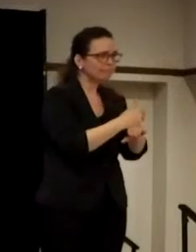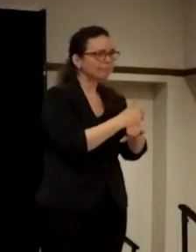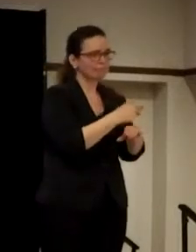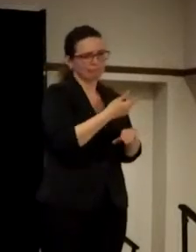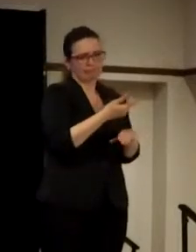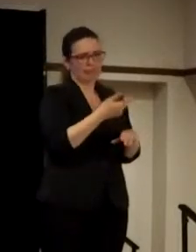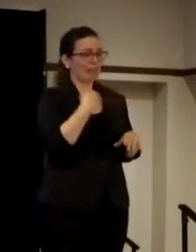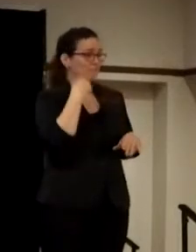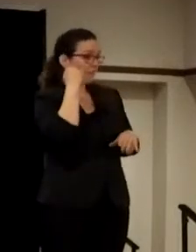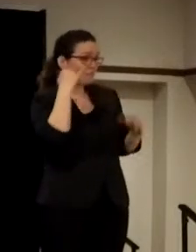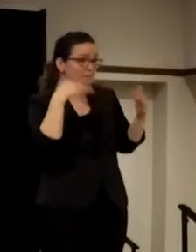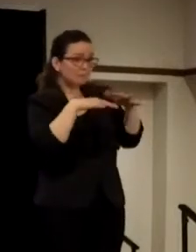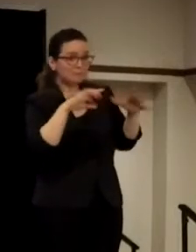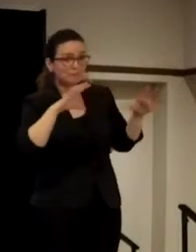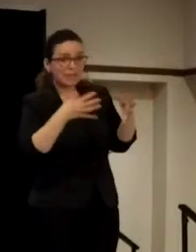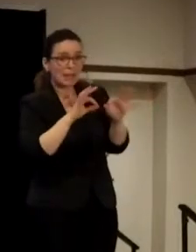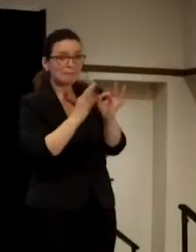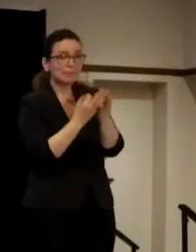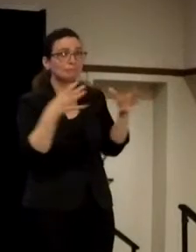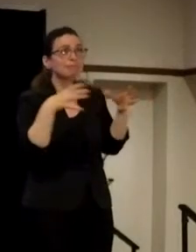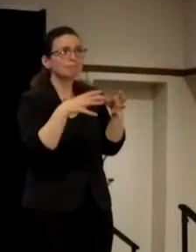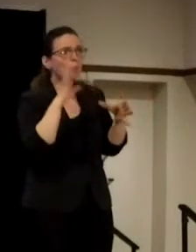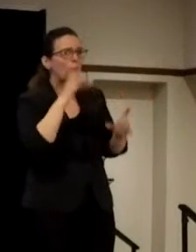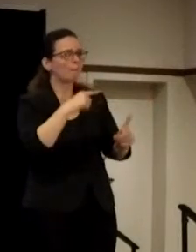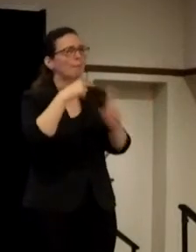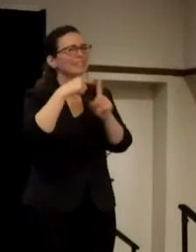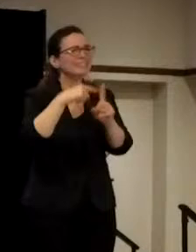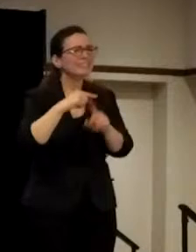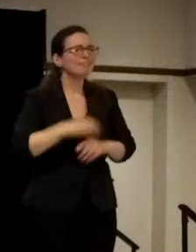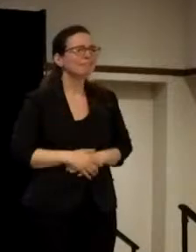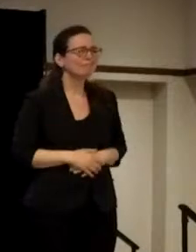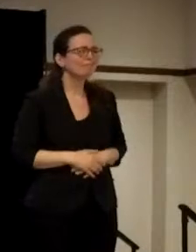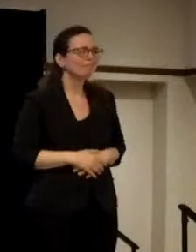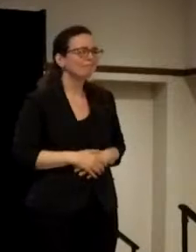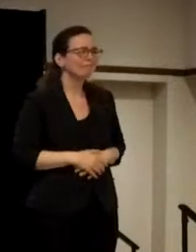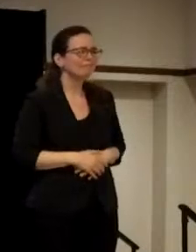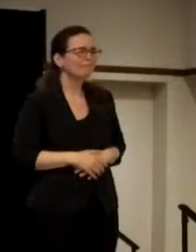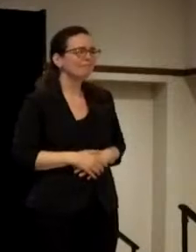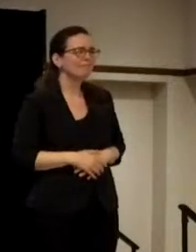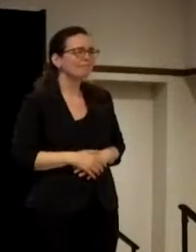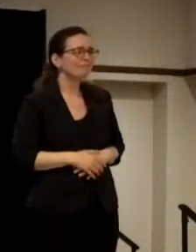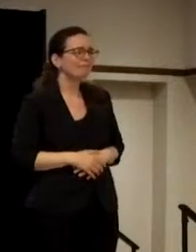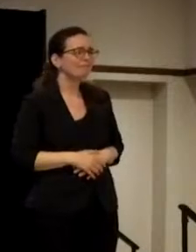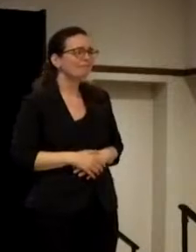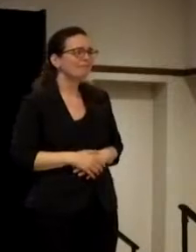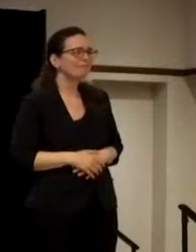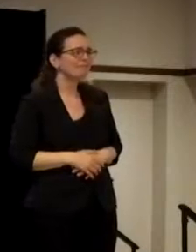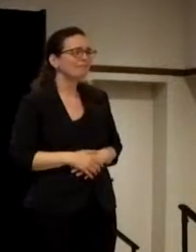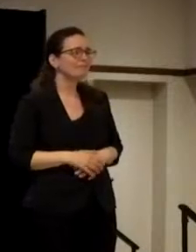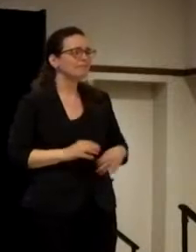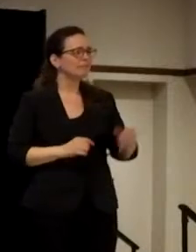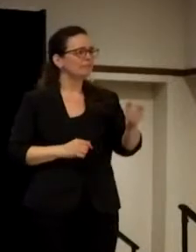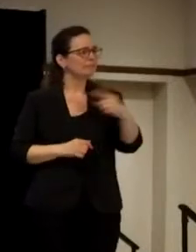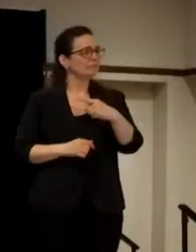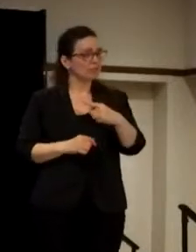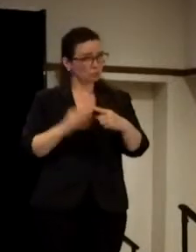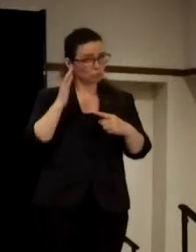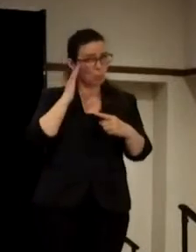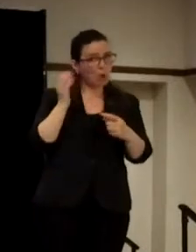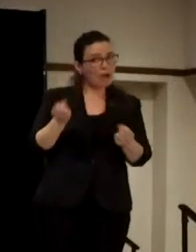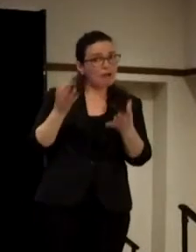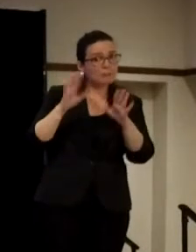the interest is in college kids in getting vaccinated? Hopefully it's a very large one. If you want to think